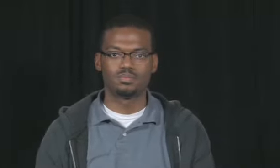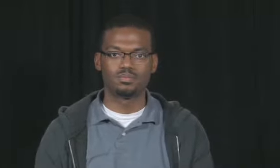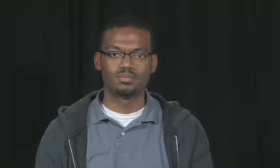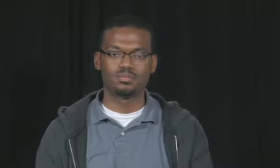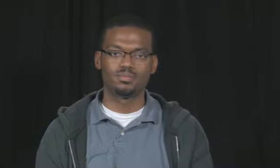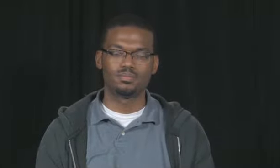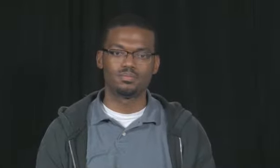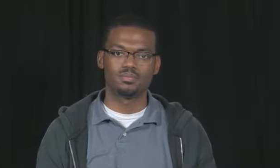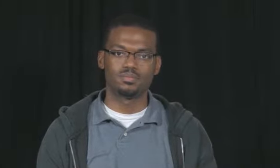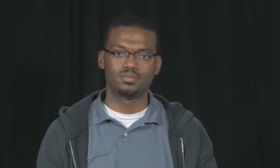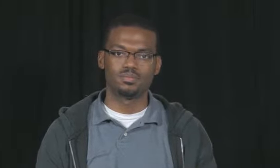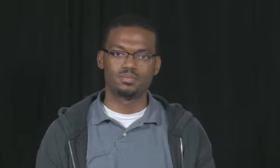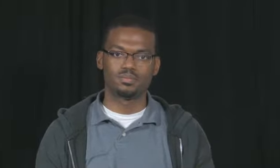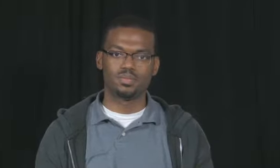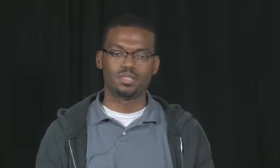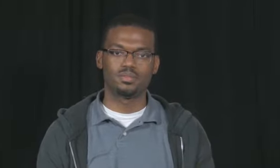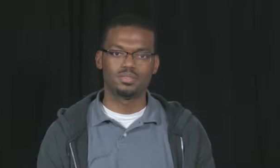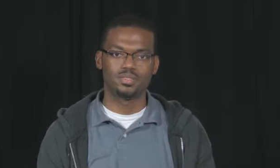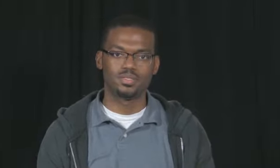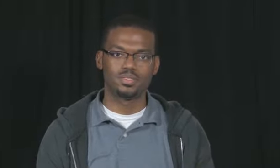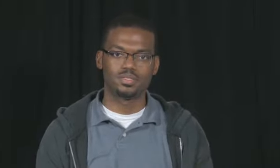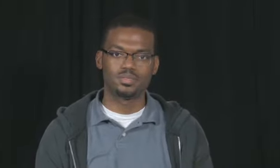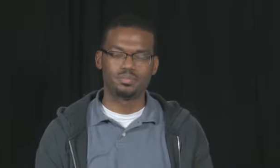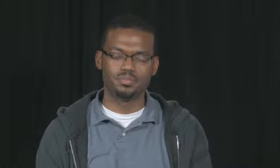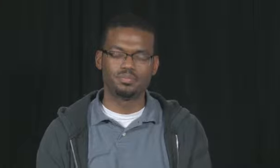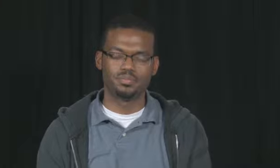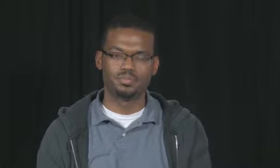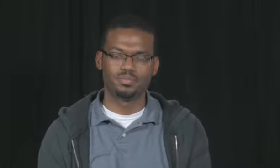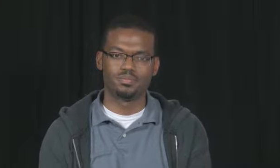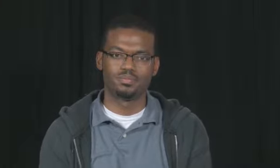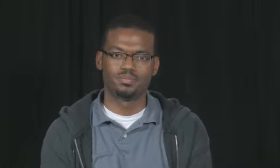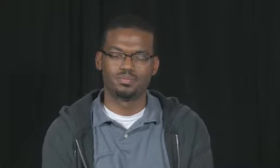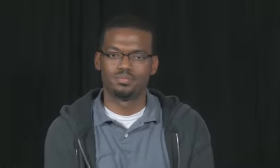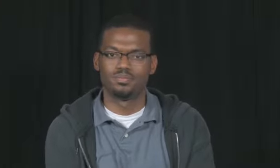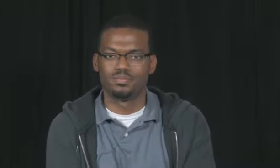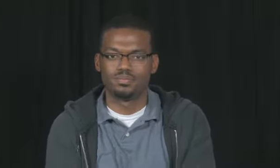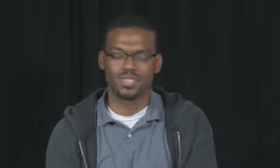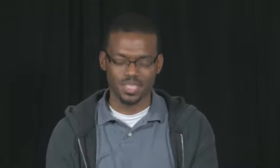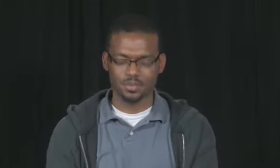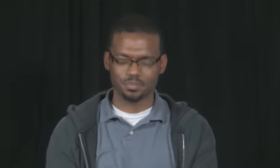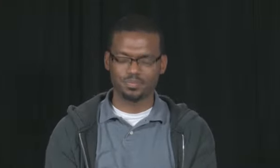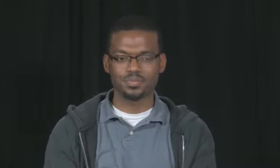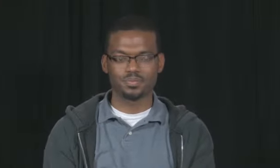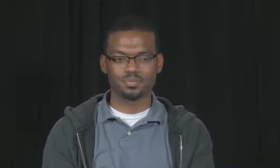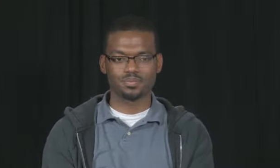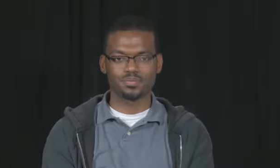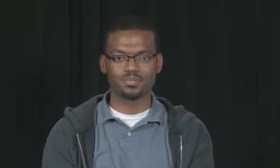I don't know. I mean, it's hard for me to recreate what you did, but there was a falseness to it. Yeah. Simplify it, and you weren't